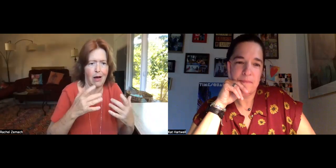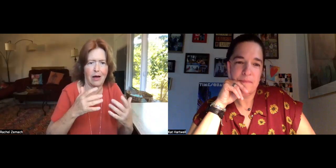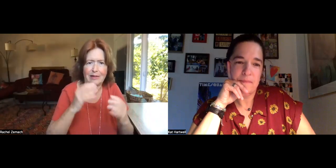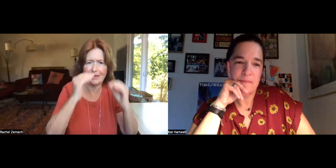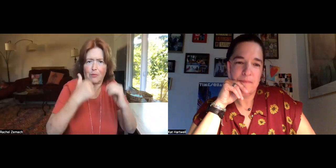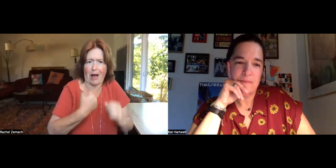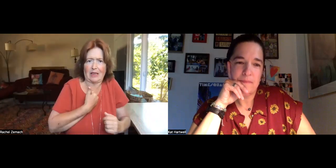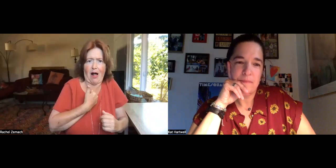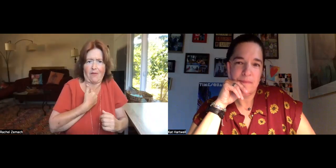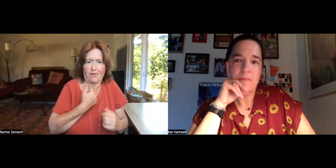Teach